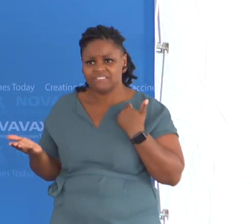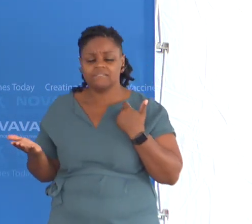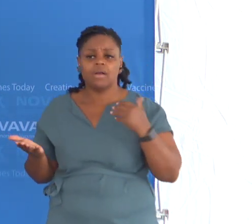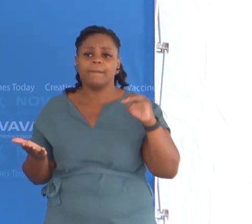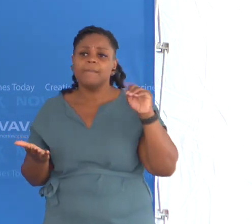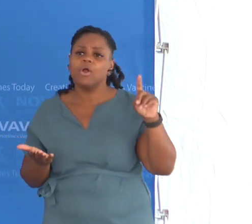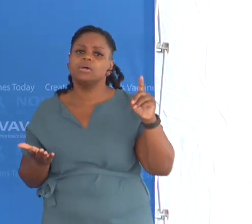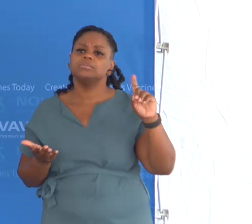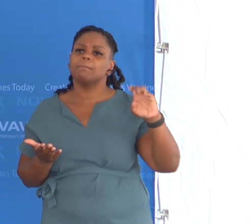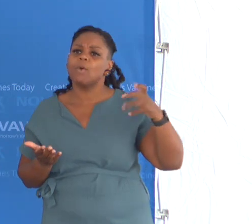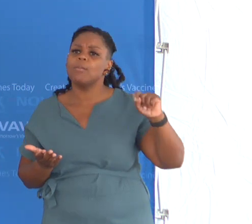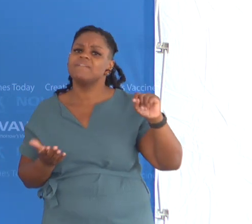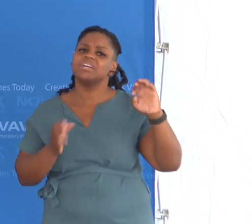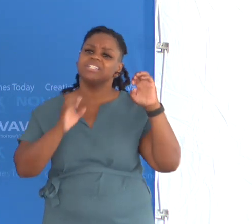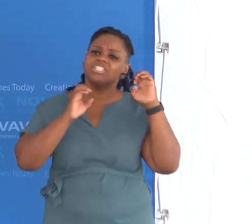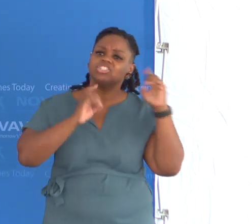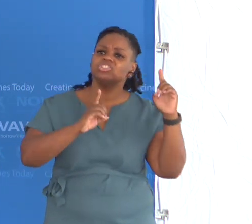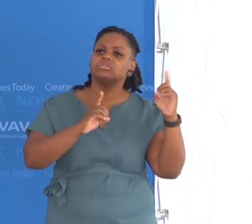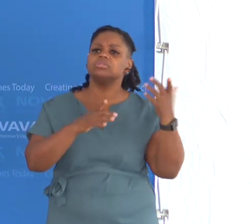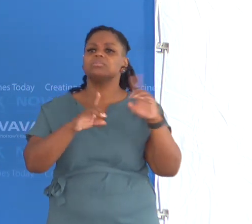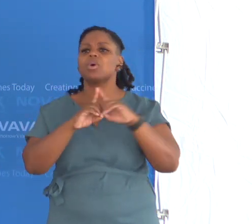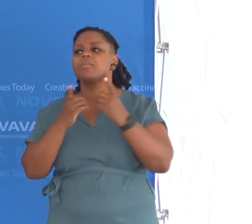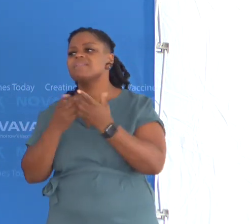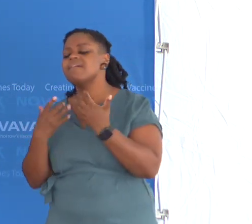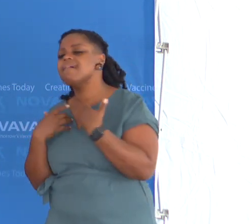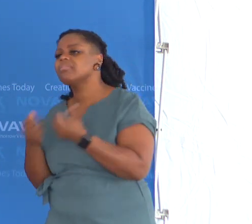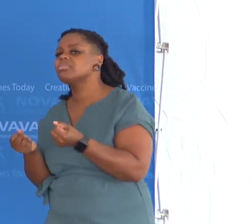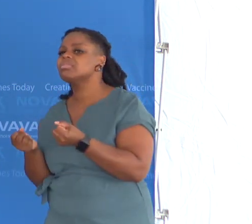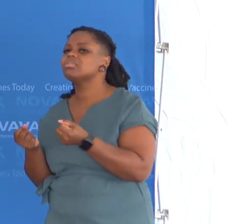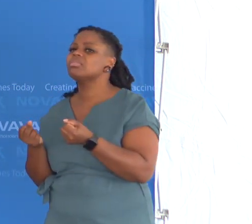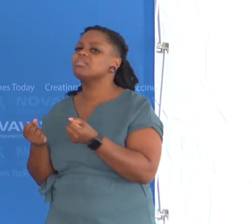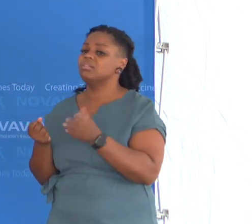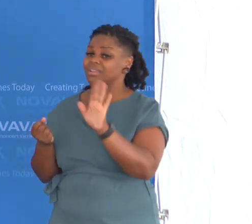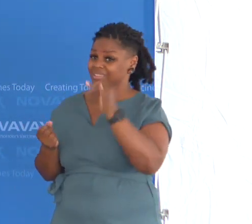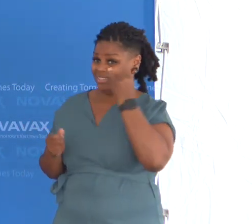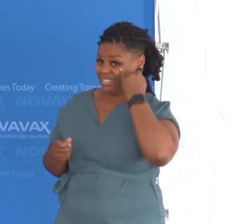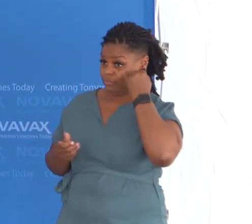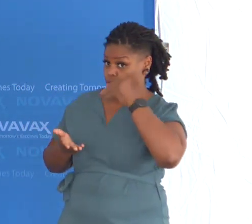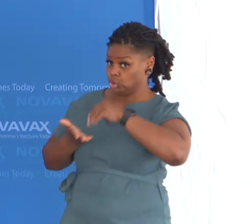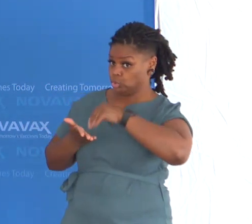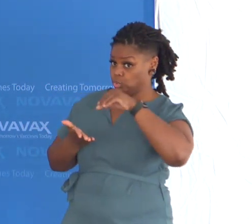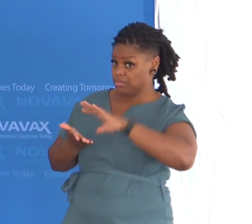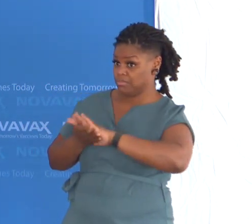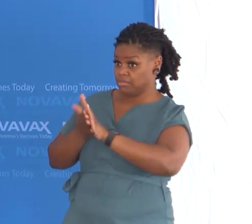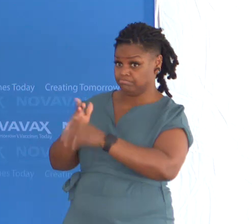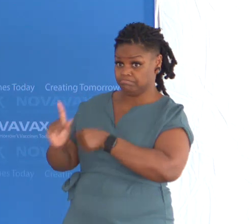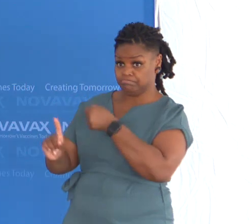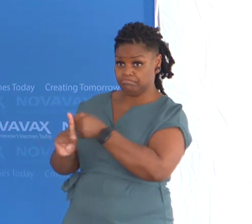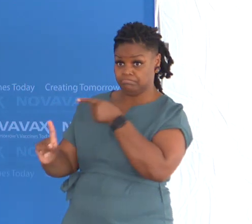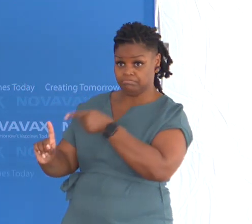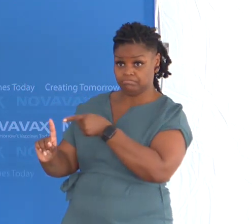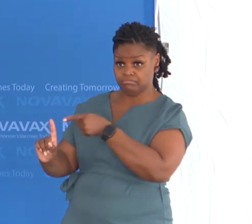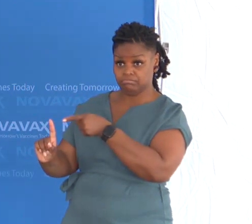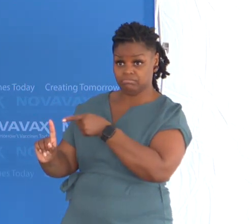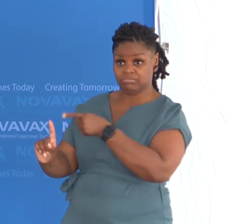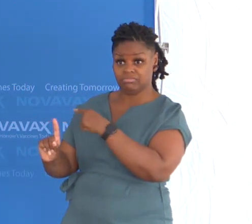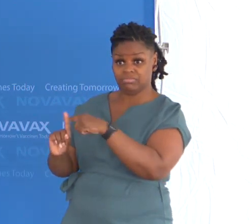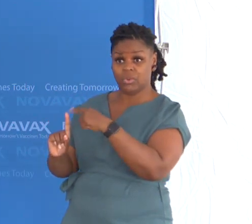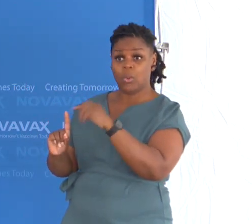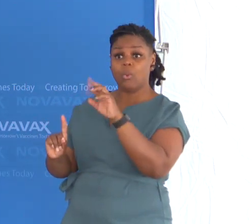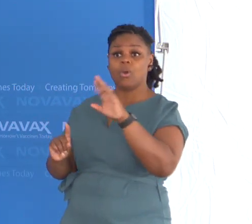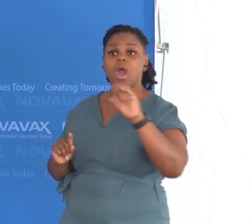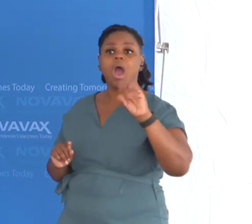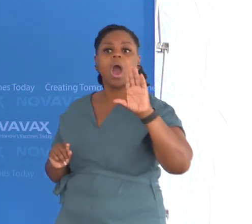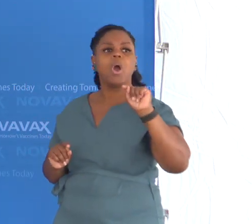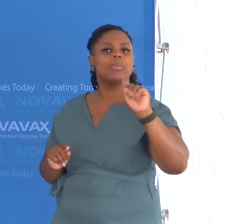Department of Education about what to do if a student becomes infected or if you have an outbreak in a classroom or in a school. And